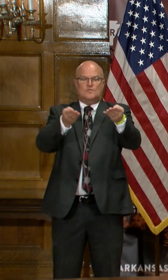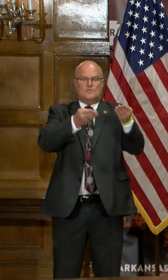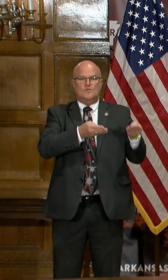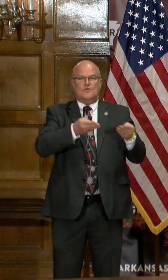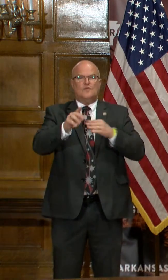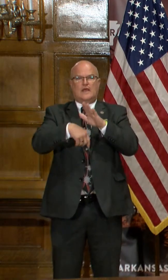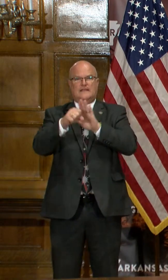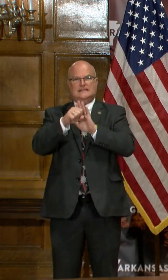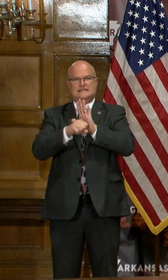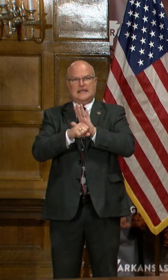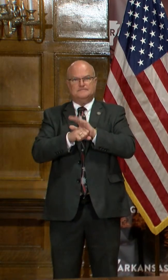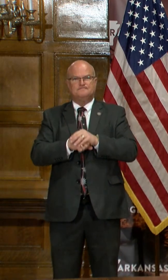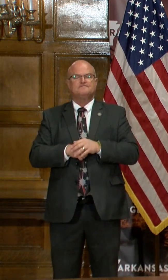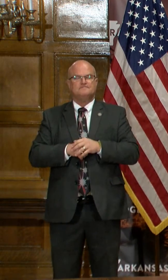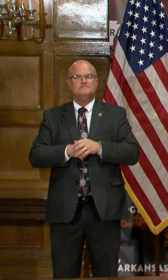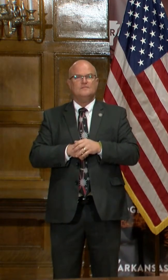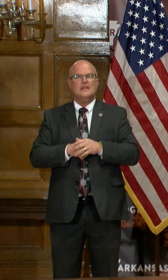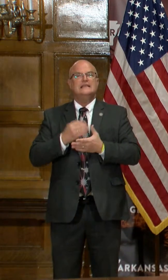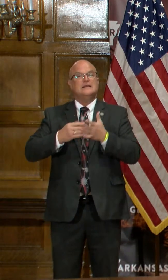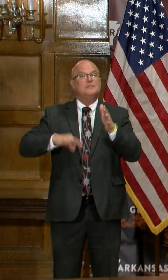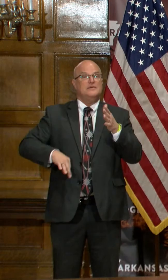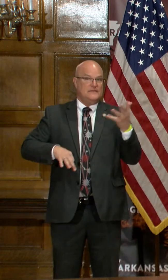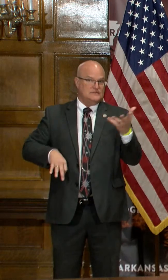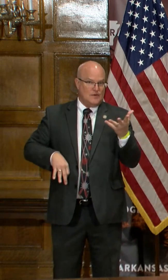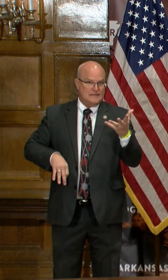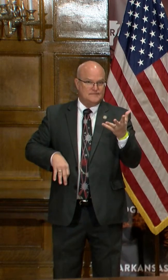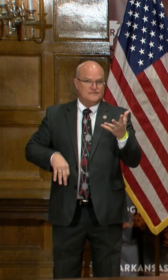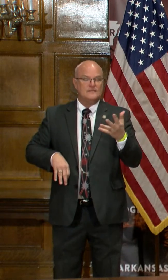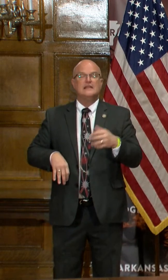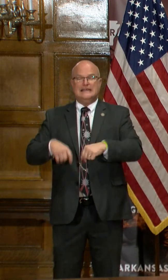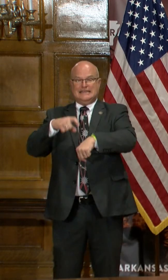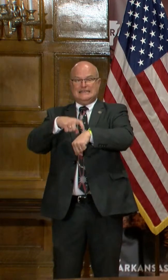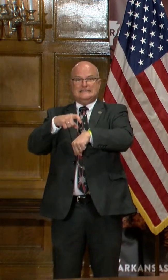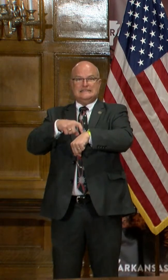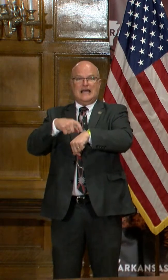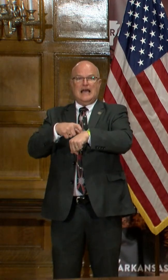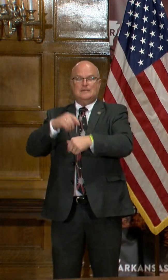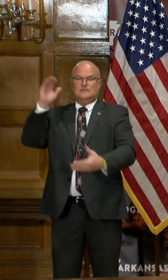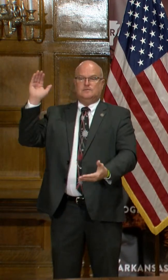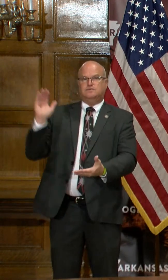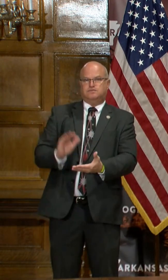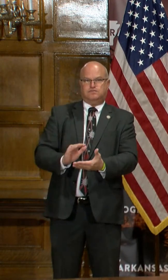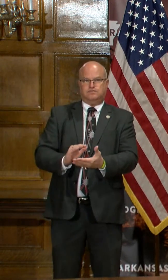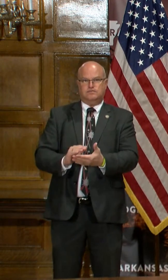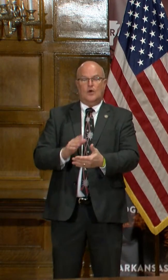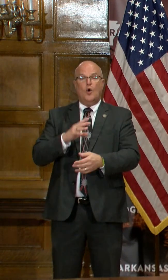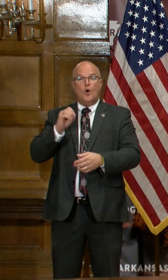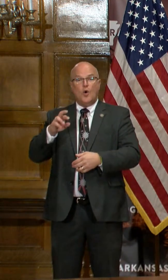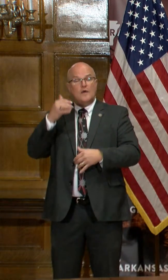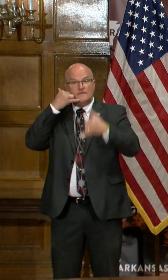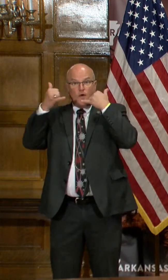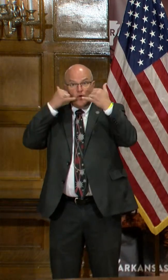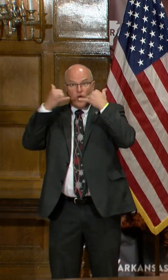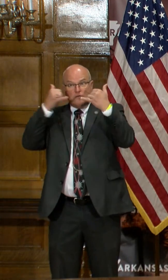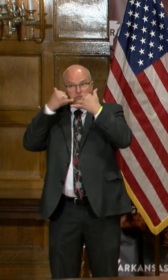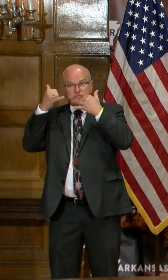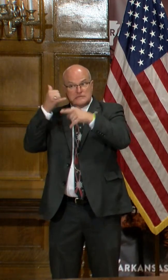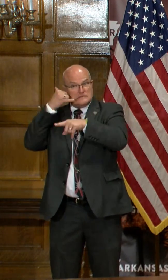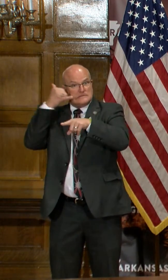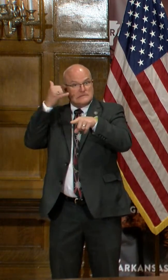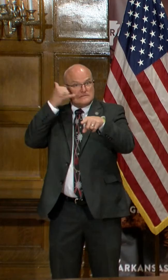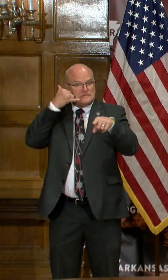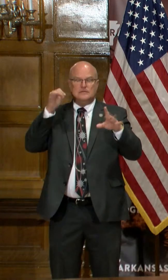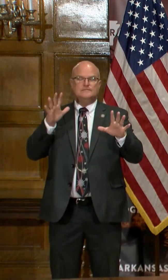state. Now let me just briefly talk about some of the benefits. It obviously cuts down on time and the number of phone calls required to move a patient to the right